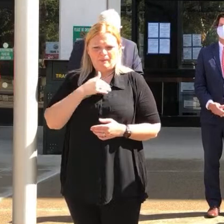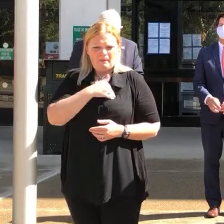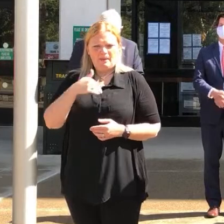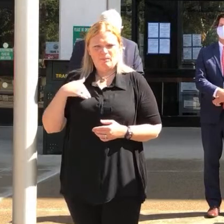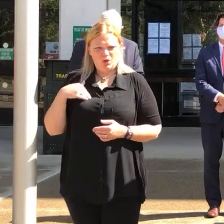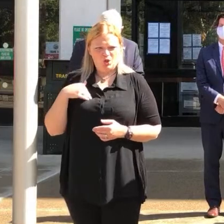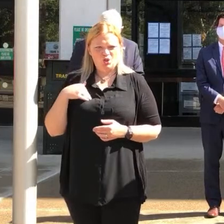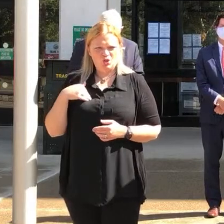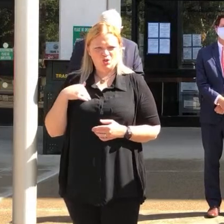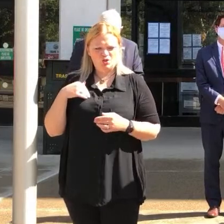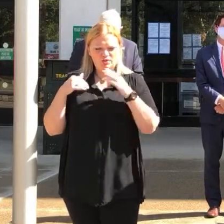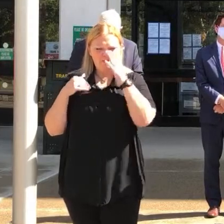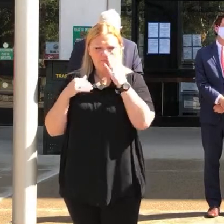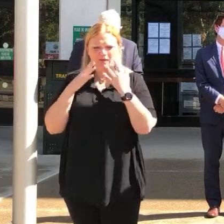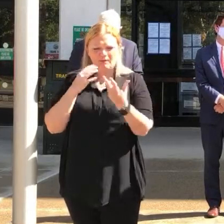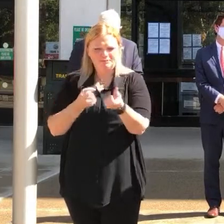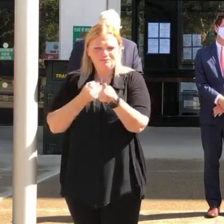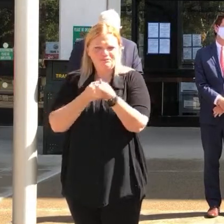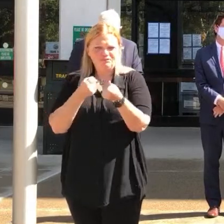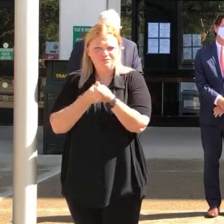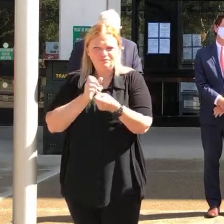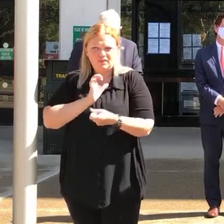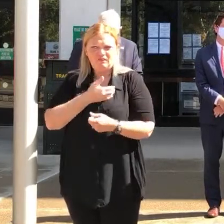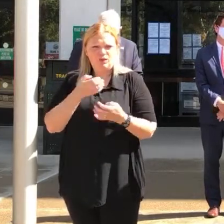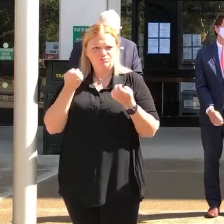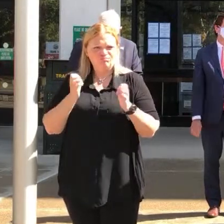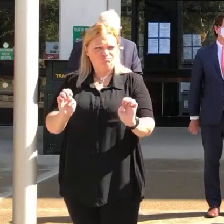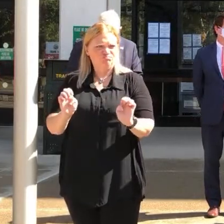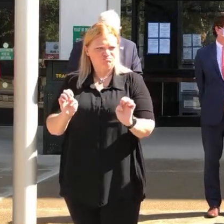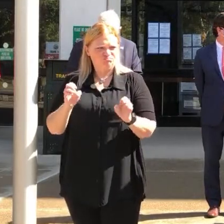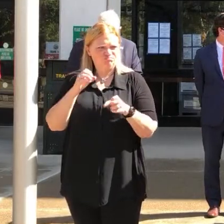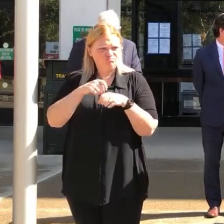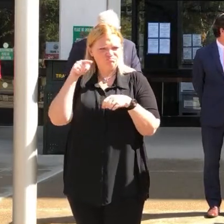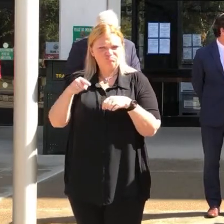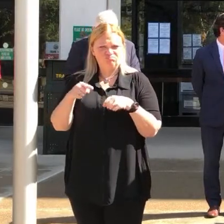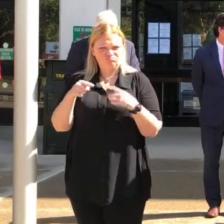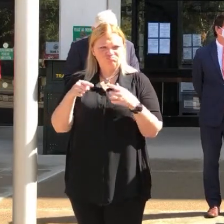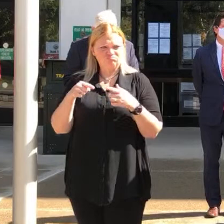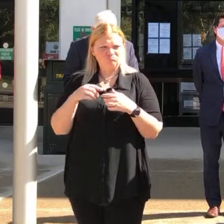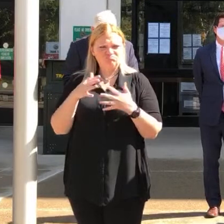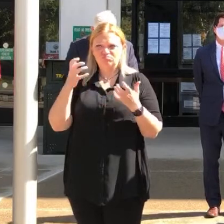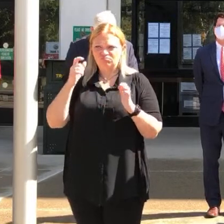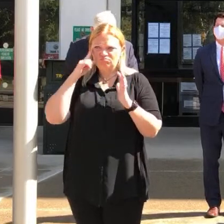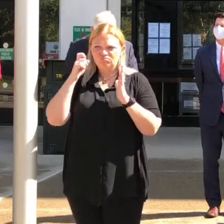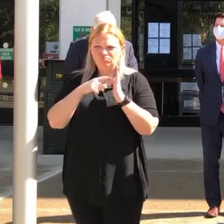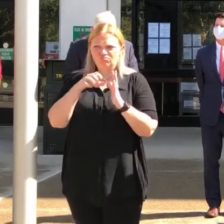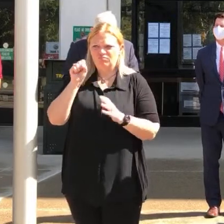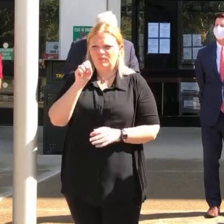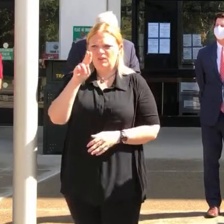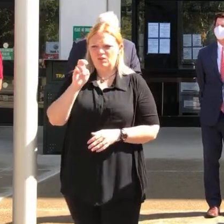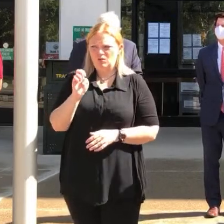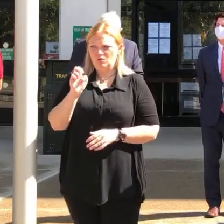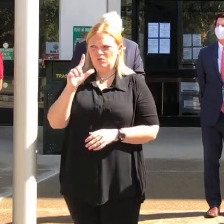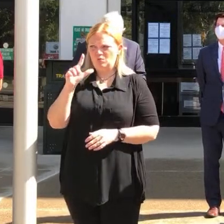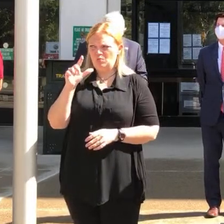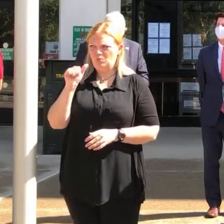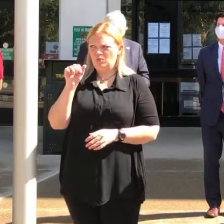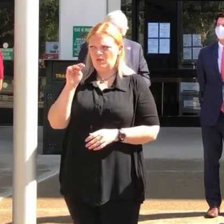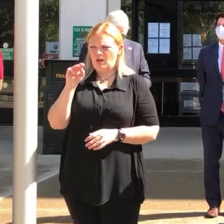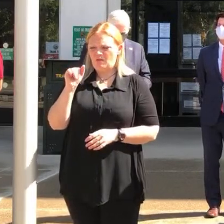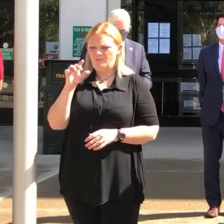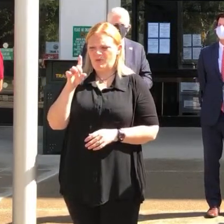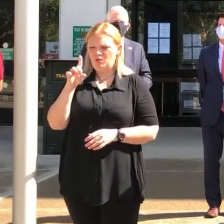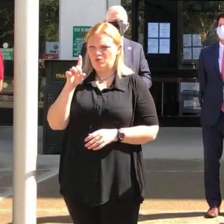Council who have been supportive of our efforts in this regard. I want to recognize Sue Lamadou, who